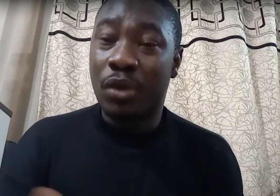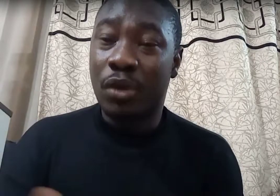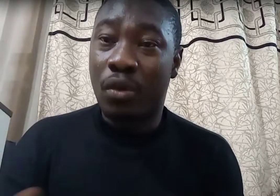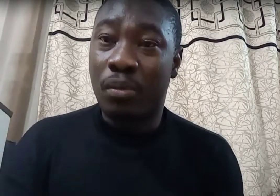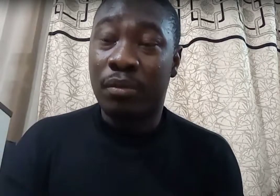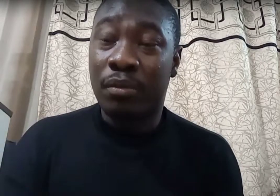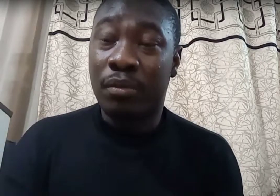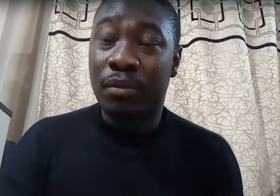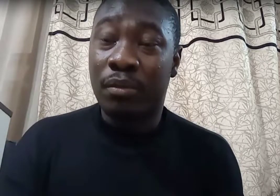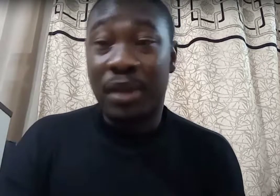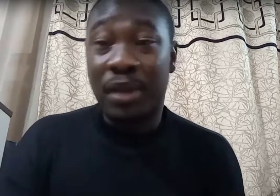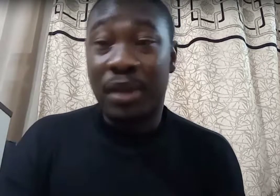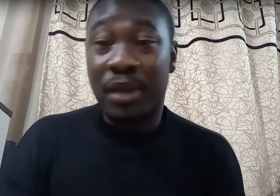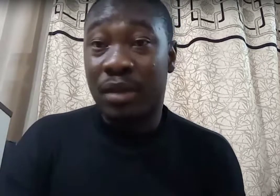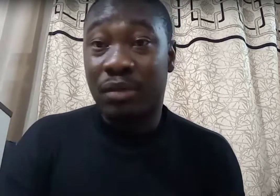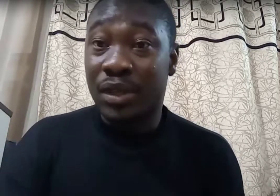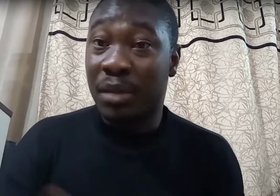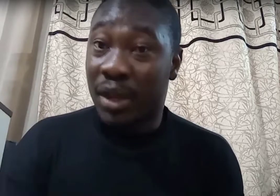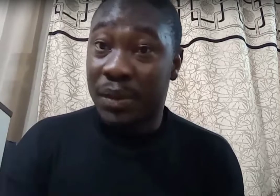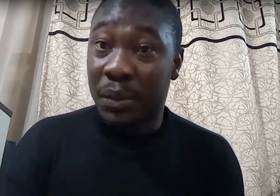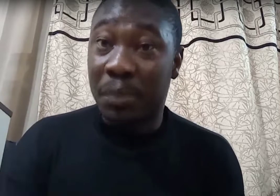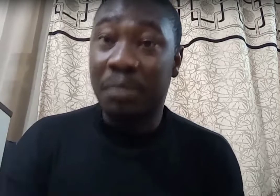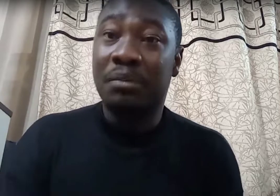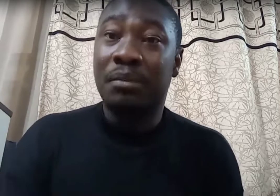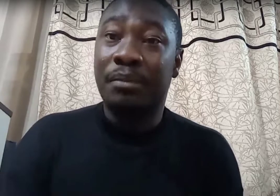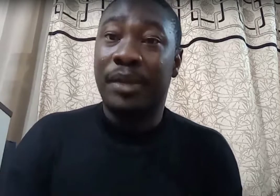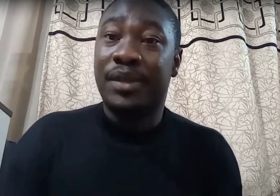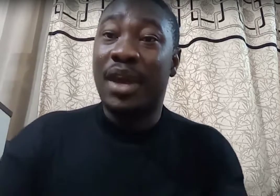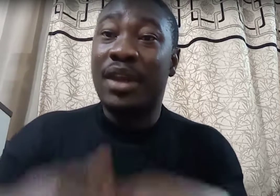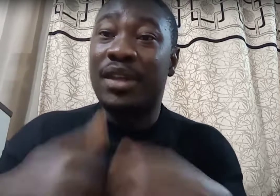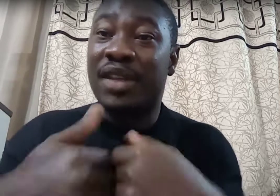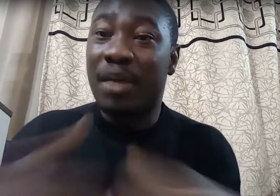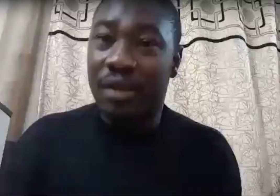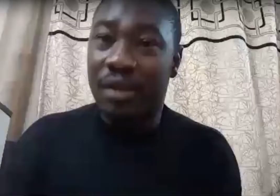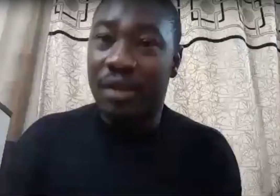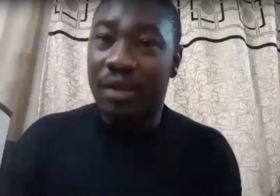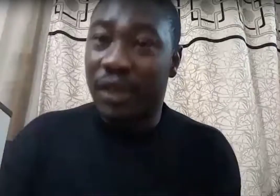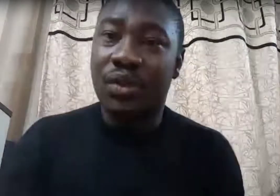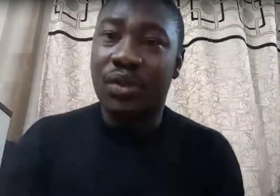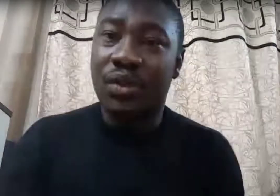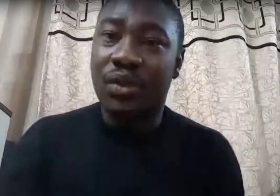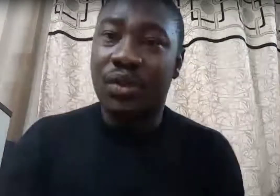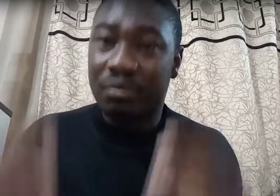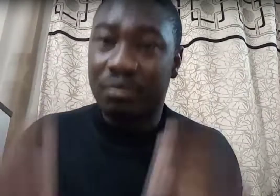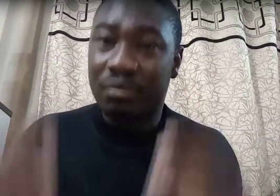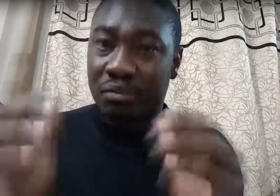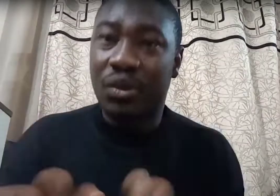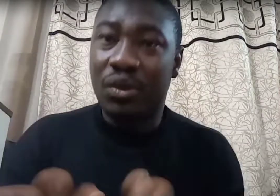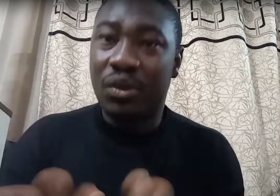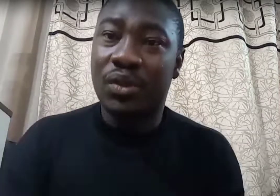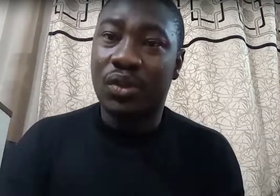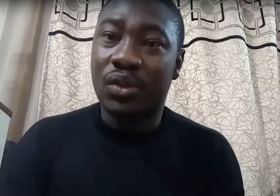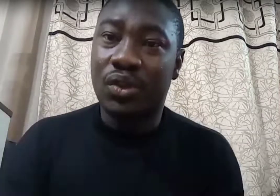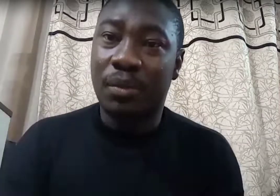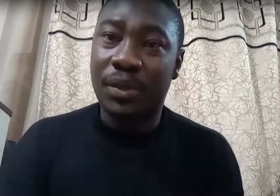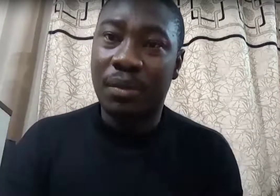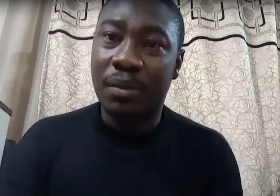can talk to your mentor. And the mentor will be very glad to help you. And you know, it's voluntary, so we're doing it for you